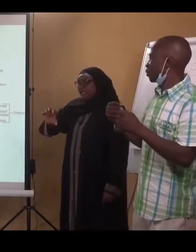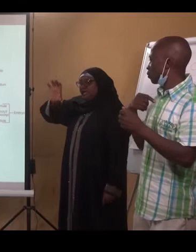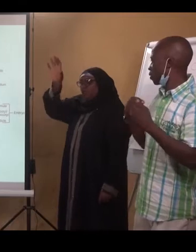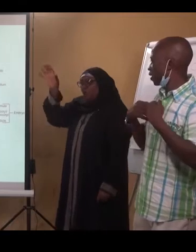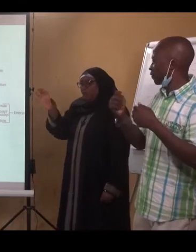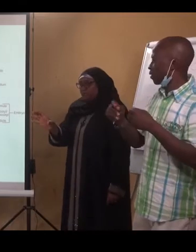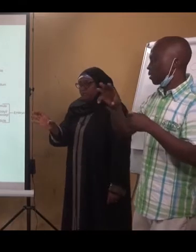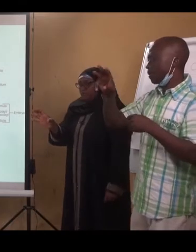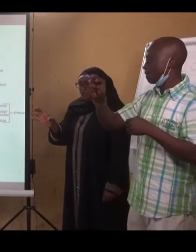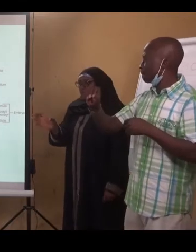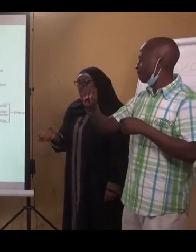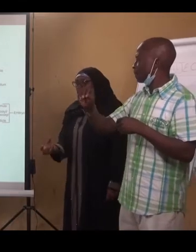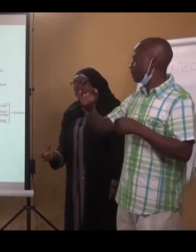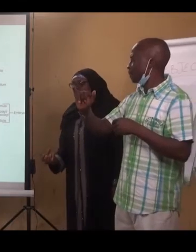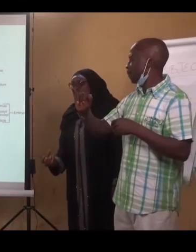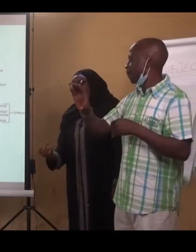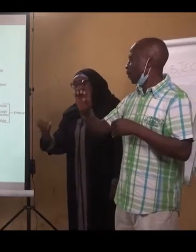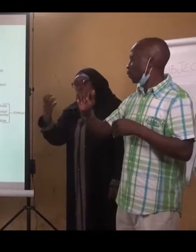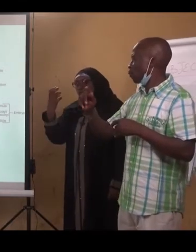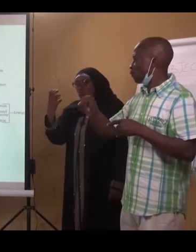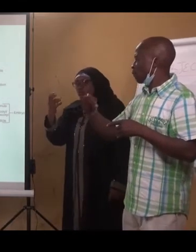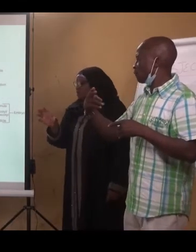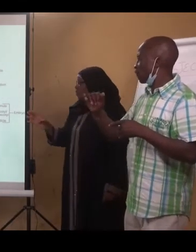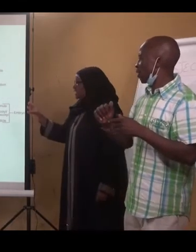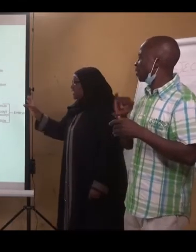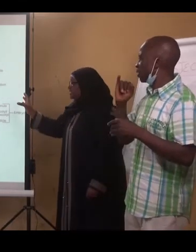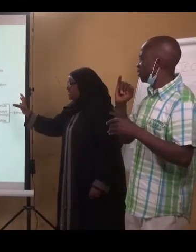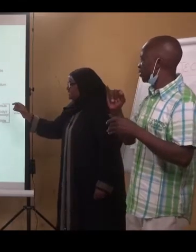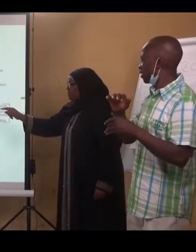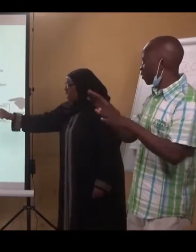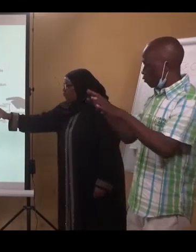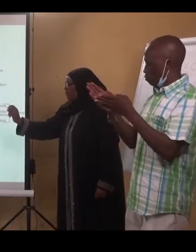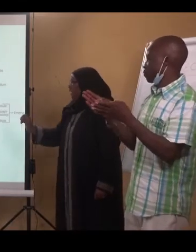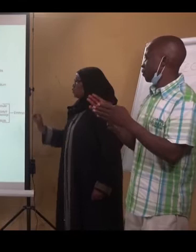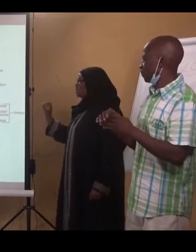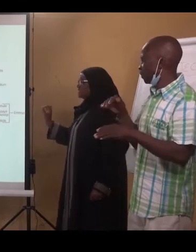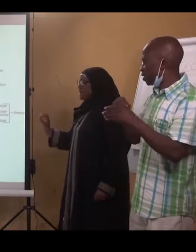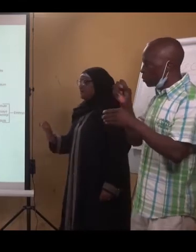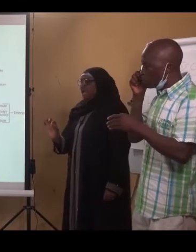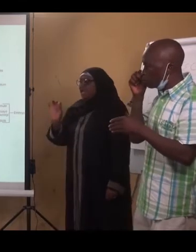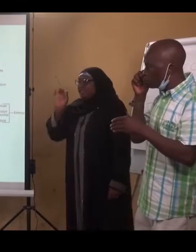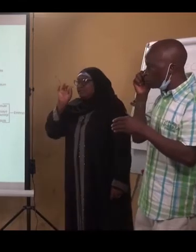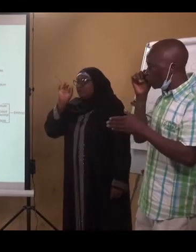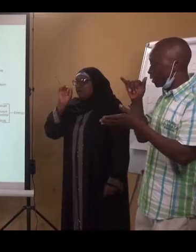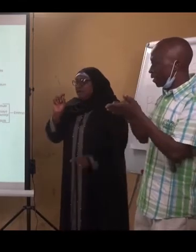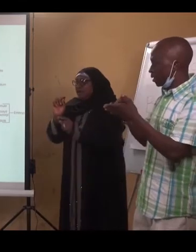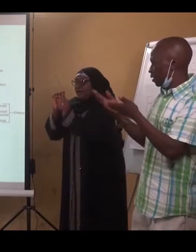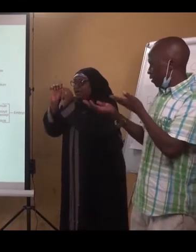an opening through which the pollen tube grows. But in a seed, the micropyle will serve as a